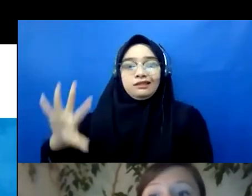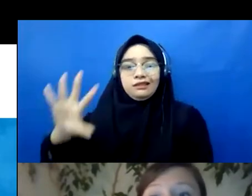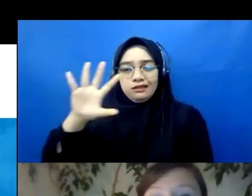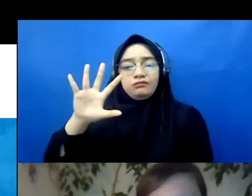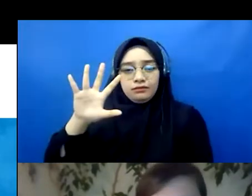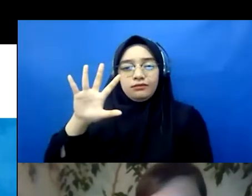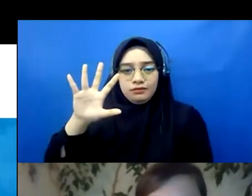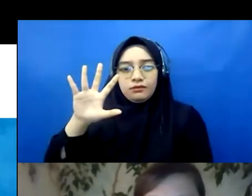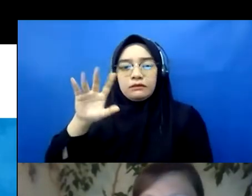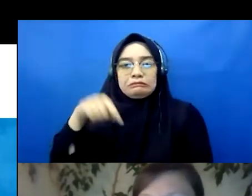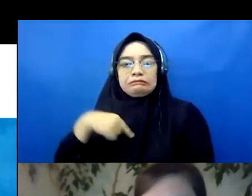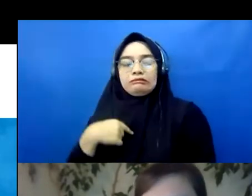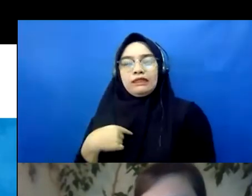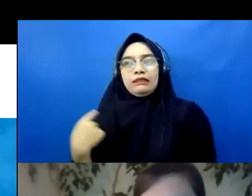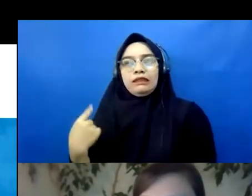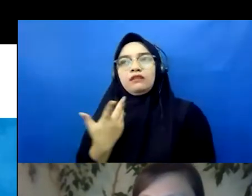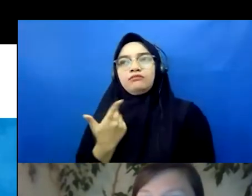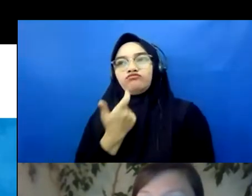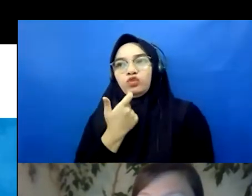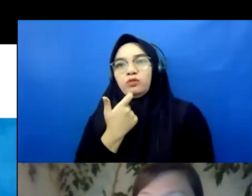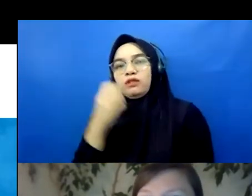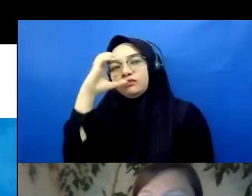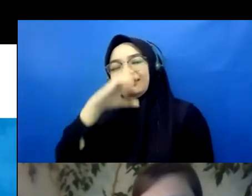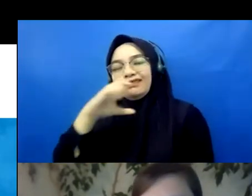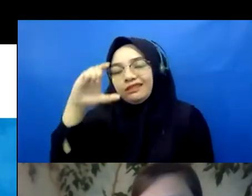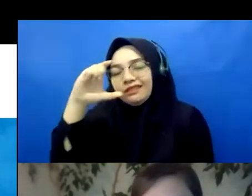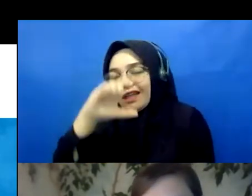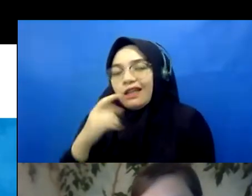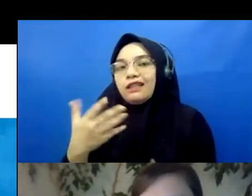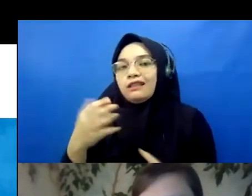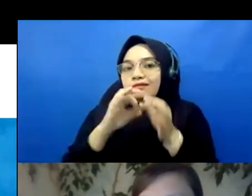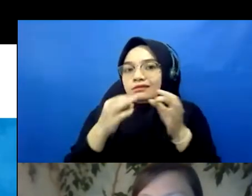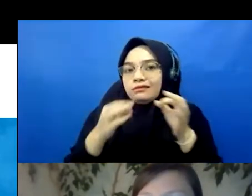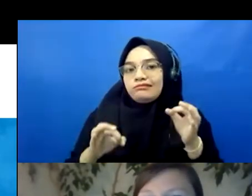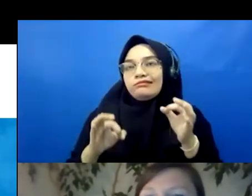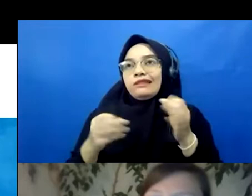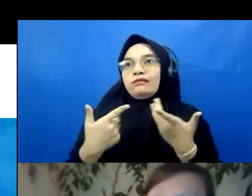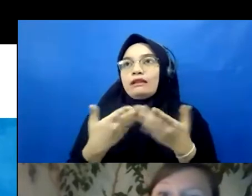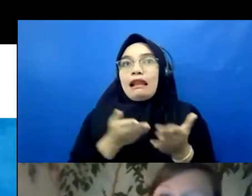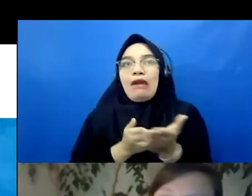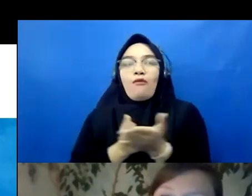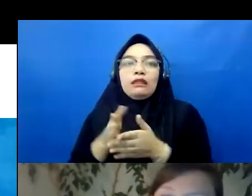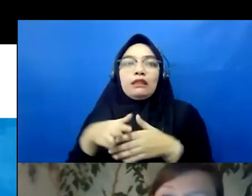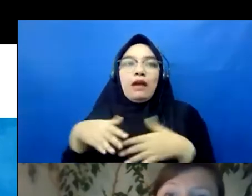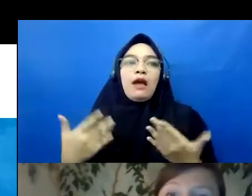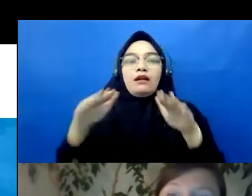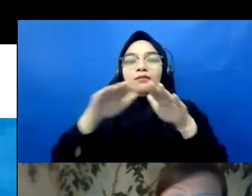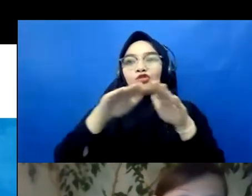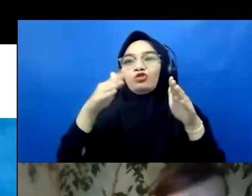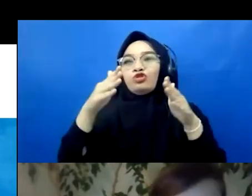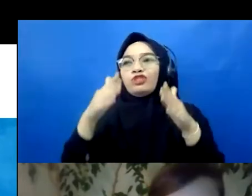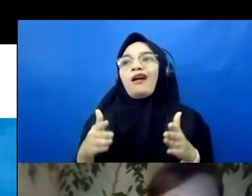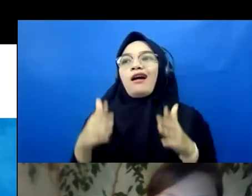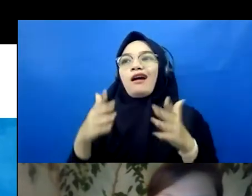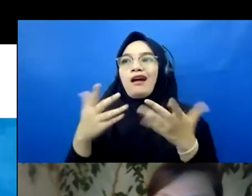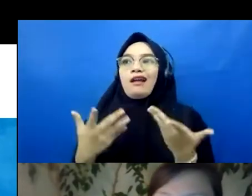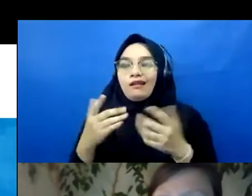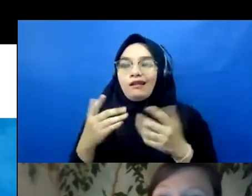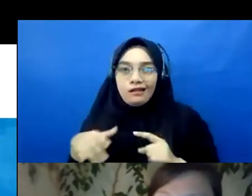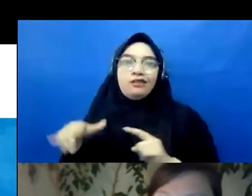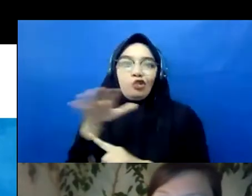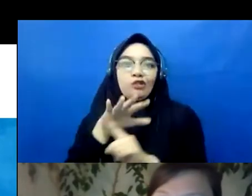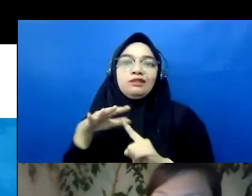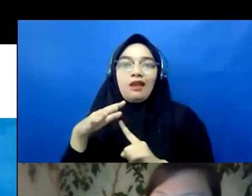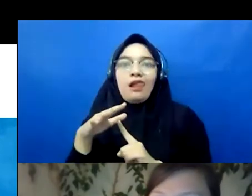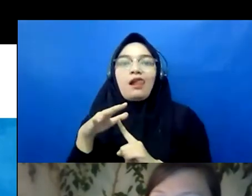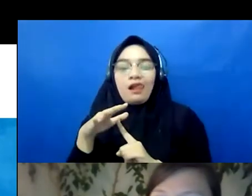into solutions that are emerging from social entrepreneurs. Some of these social entrepreneurs are, of course,